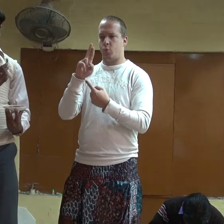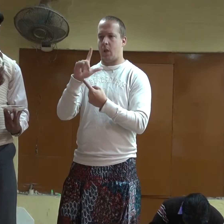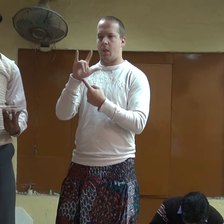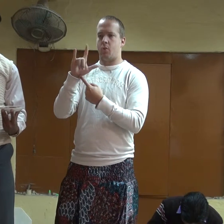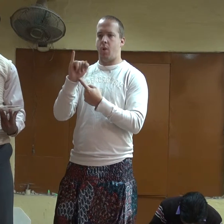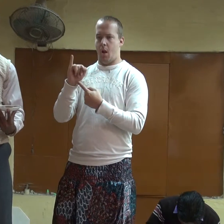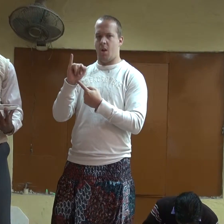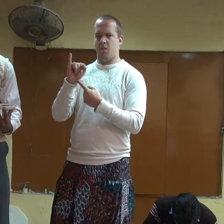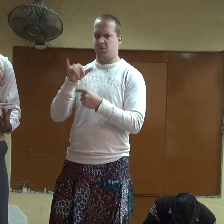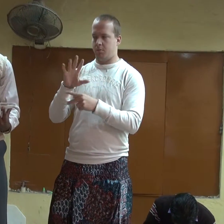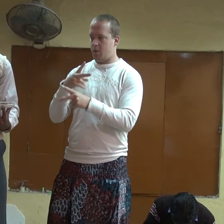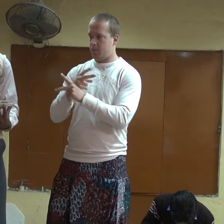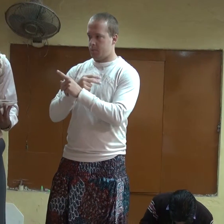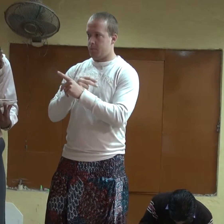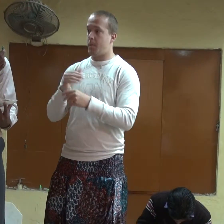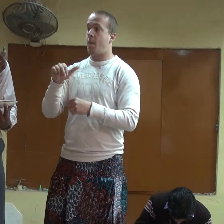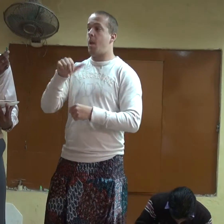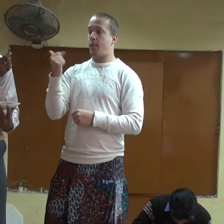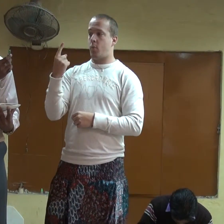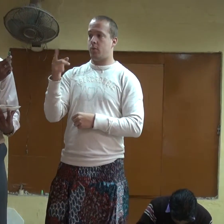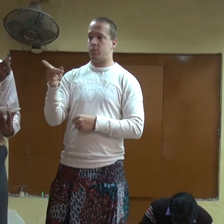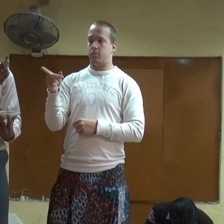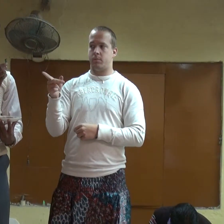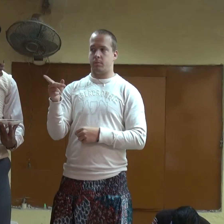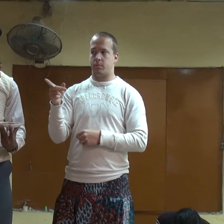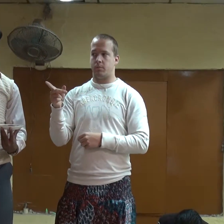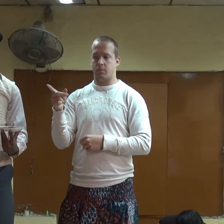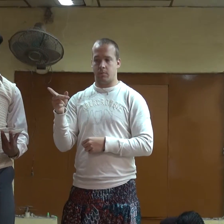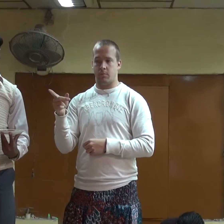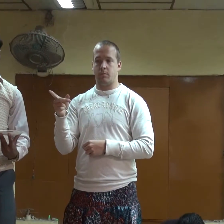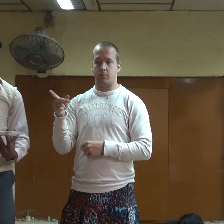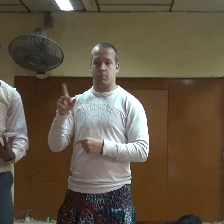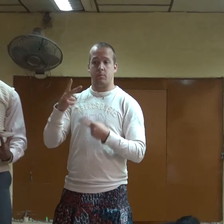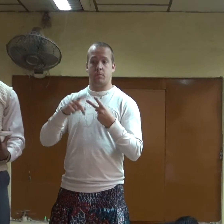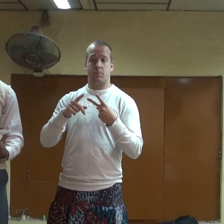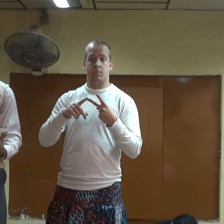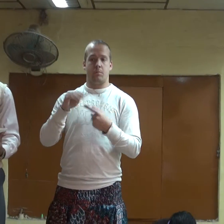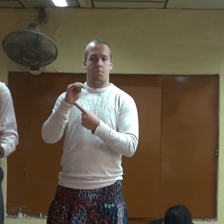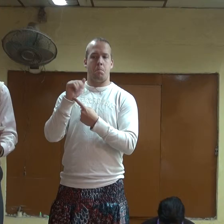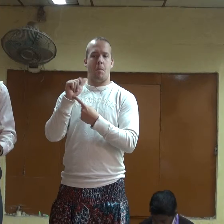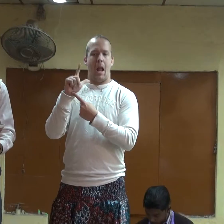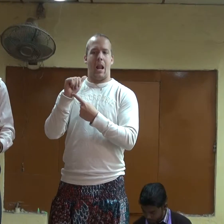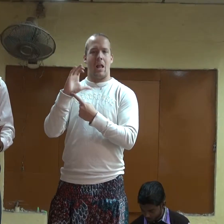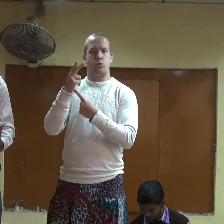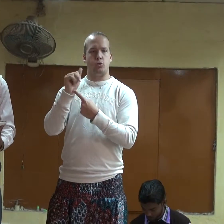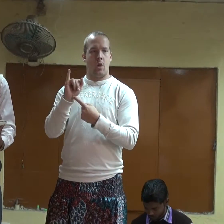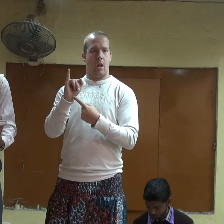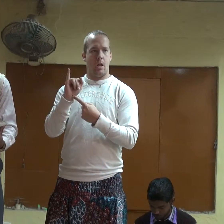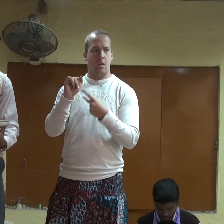The blue. This is the green one, it's malachite.